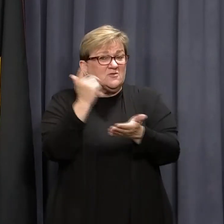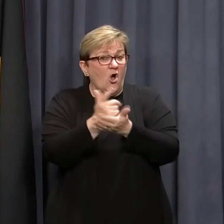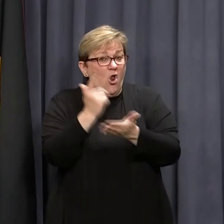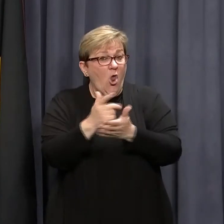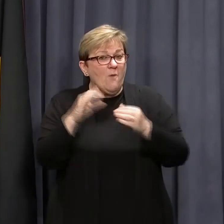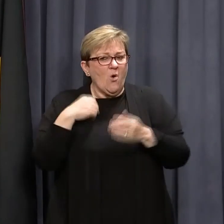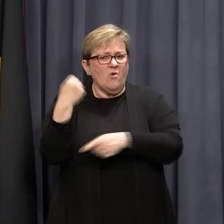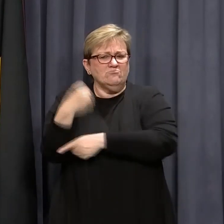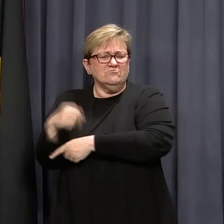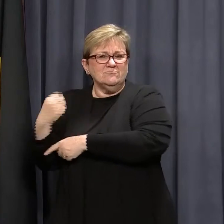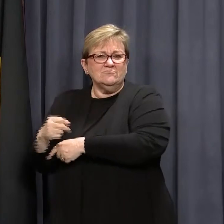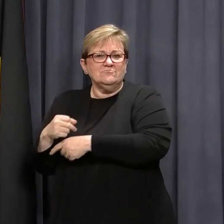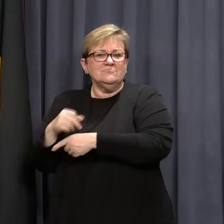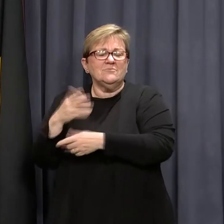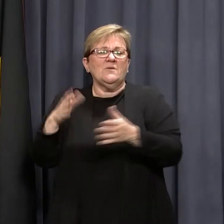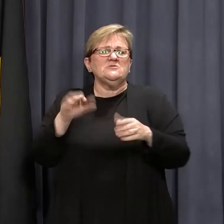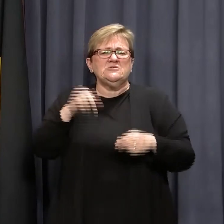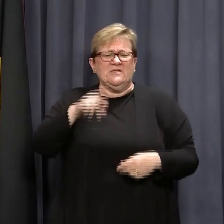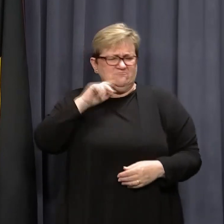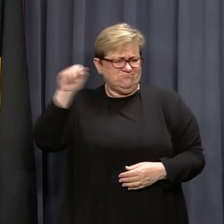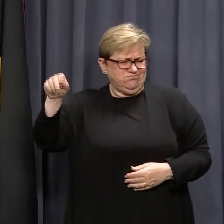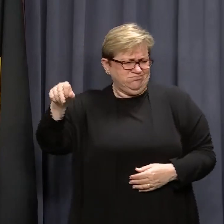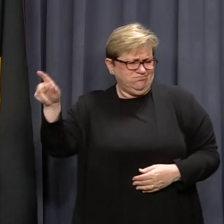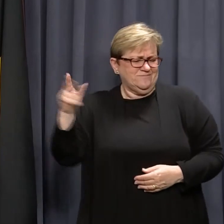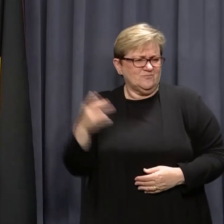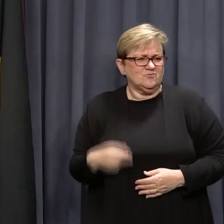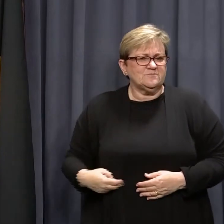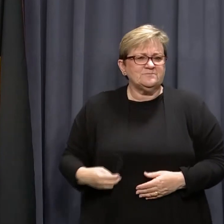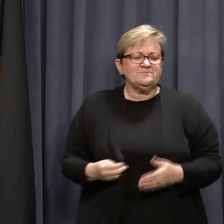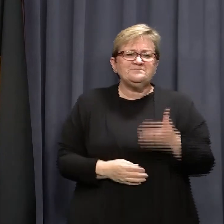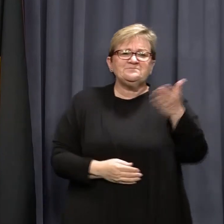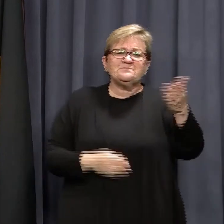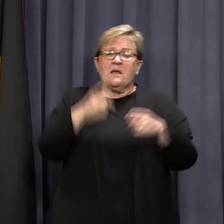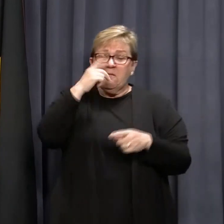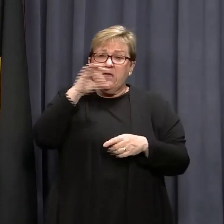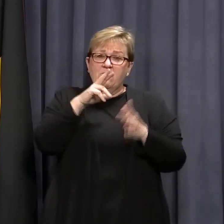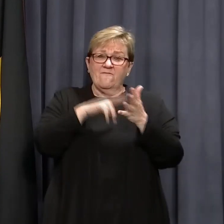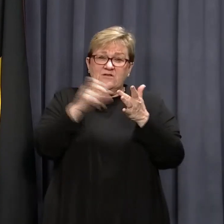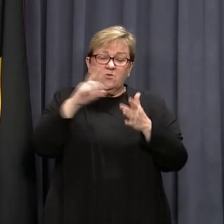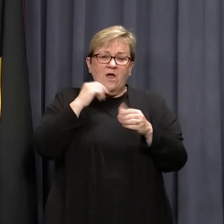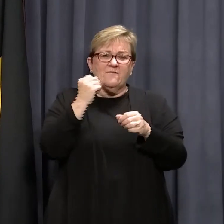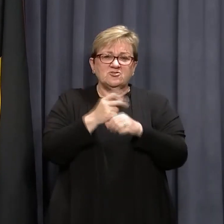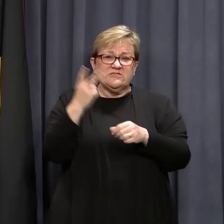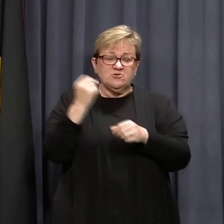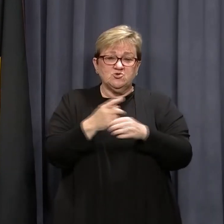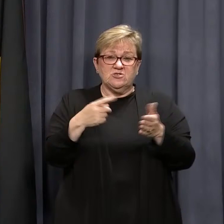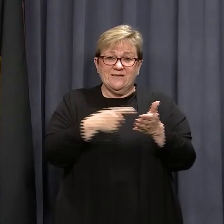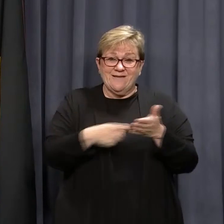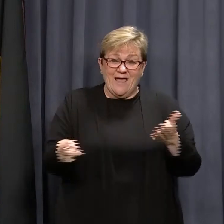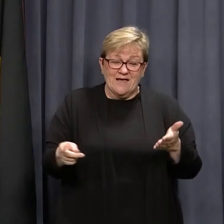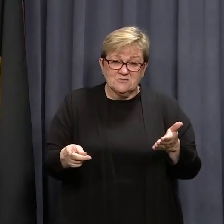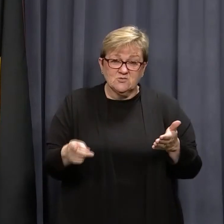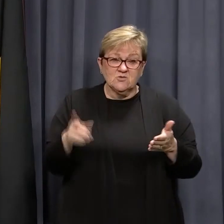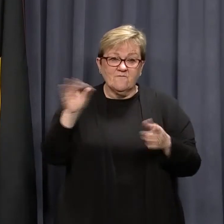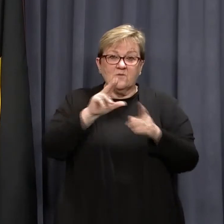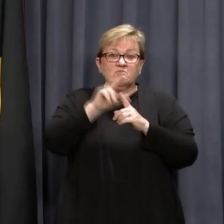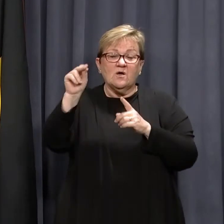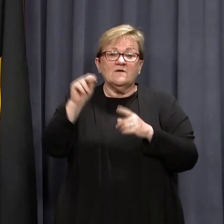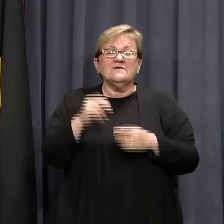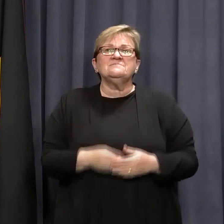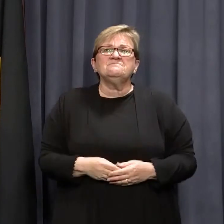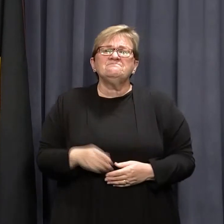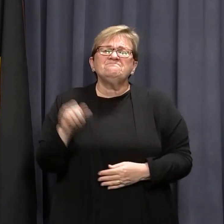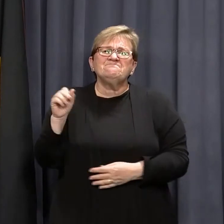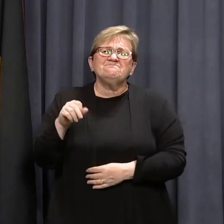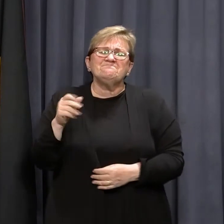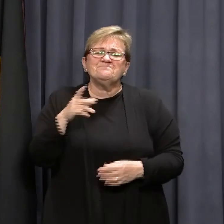accepted right now? Oh, that absolutely, yes. And is it the case that people from Victoria will have their G2G cancelled from midnight? Yes, look, it's probably